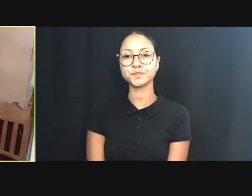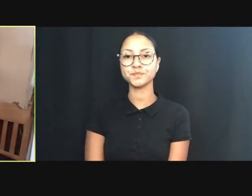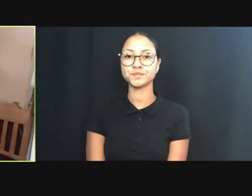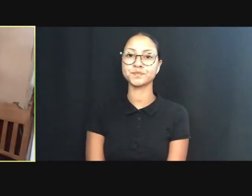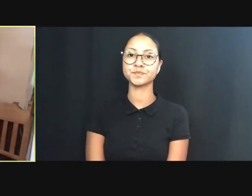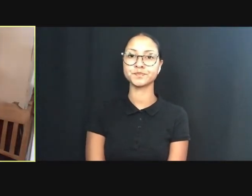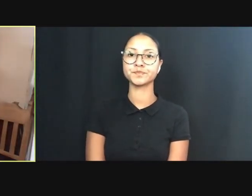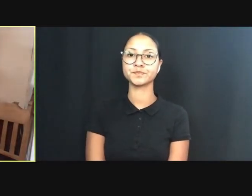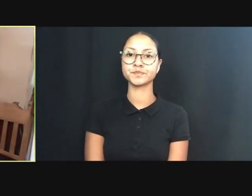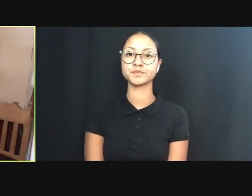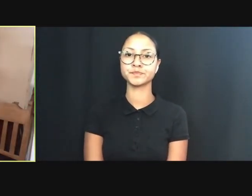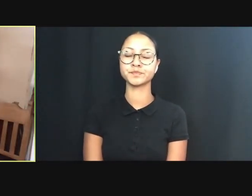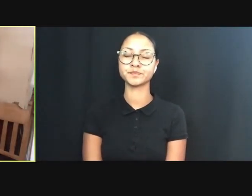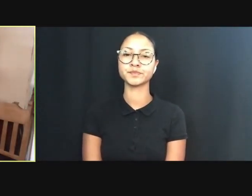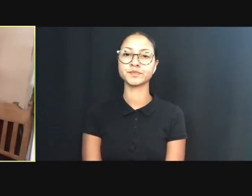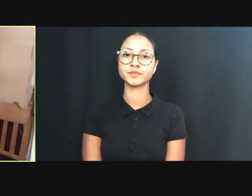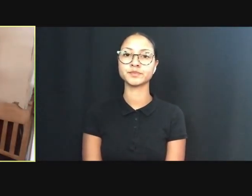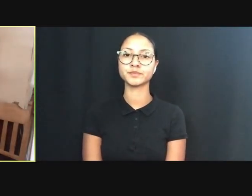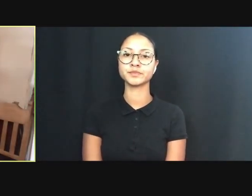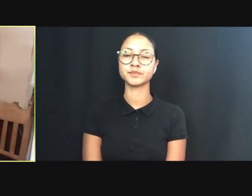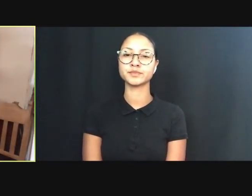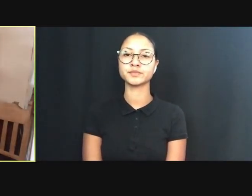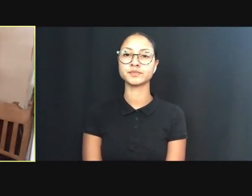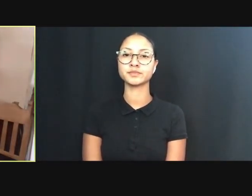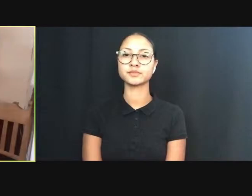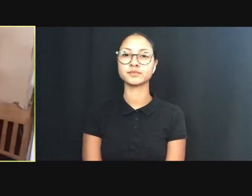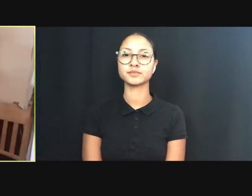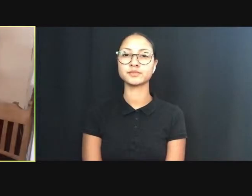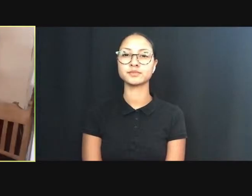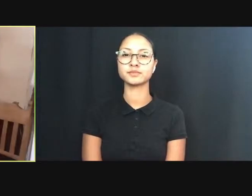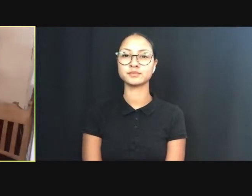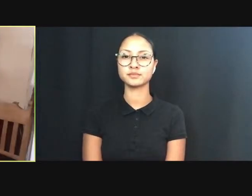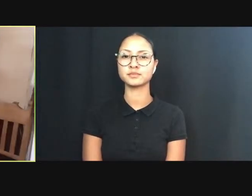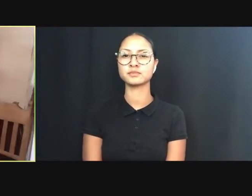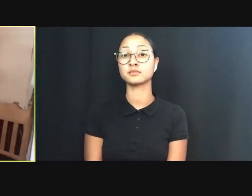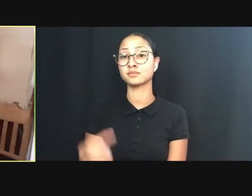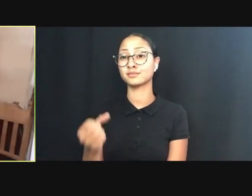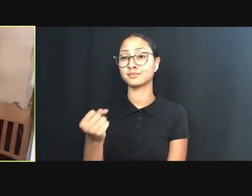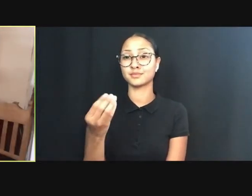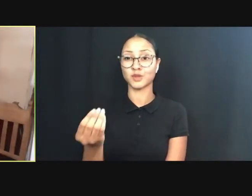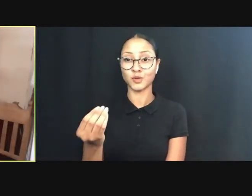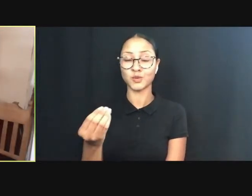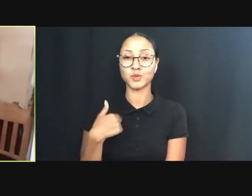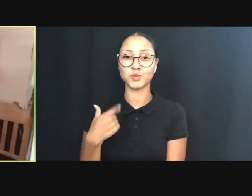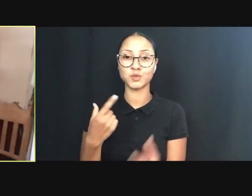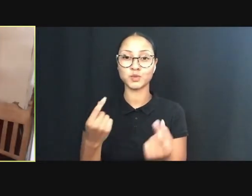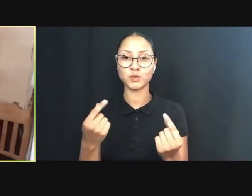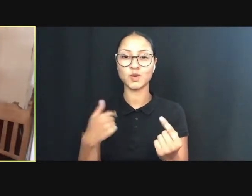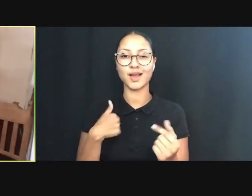trying to because I've been doing, limiting the number of meetings that I have,